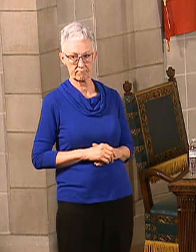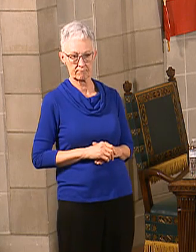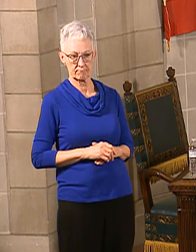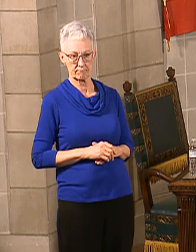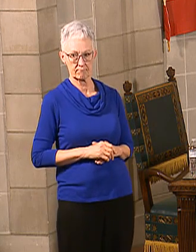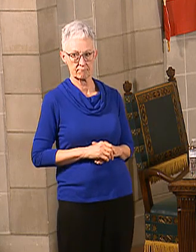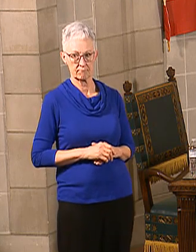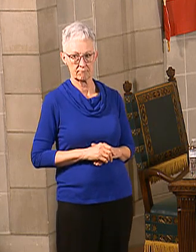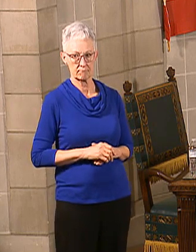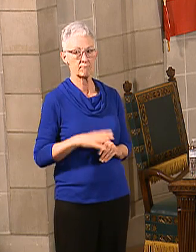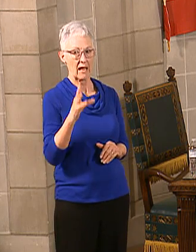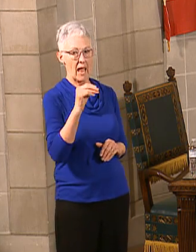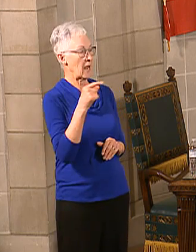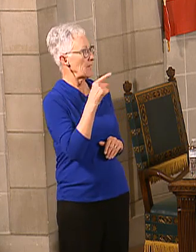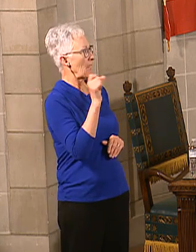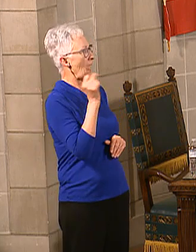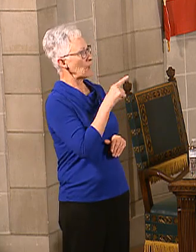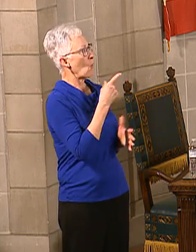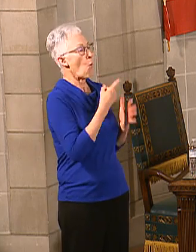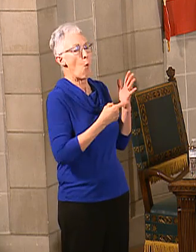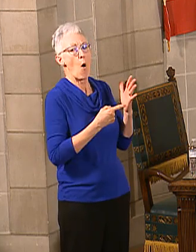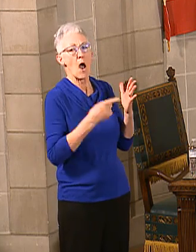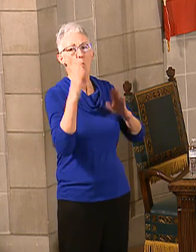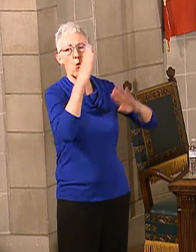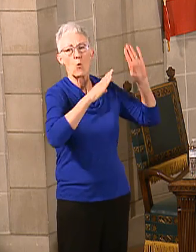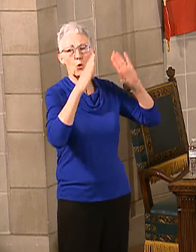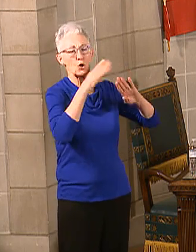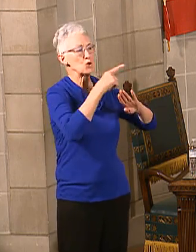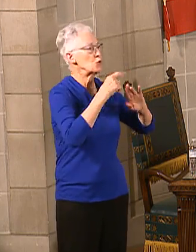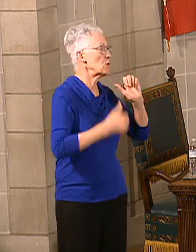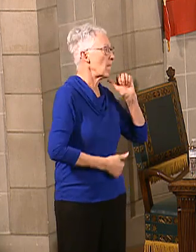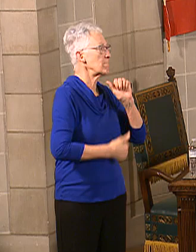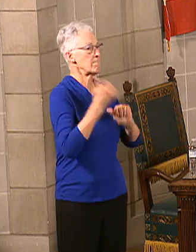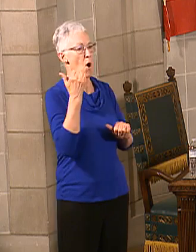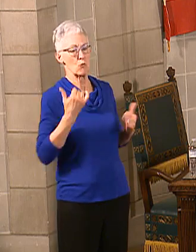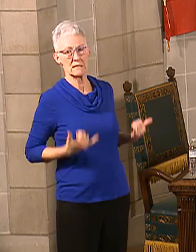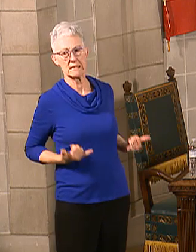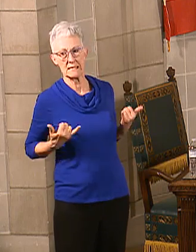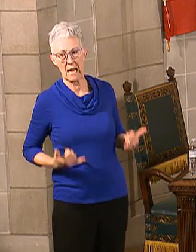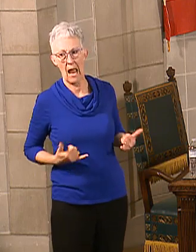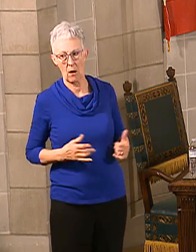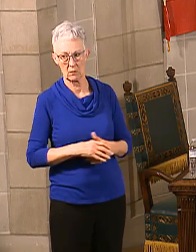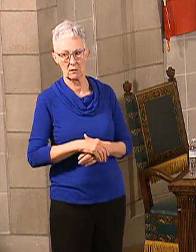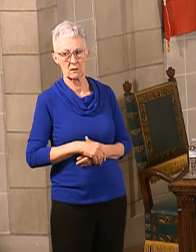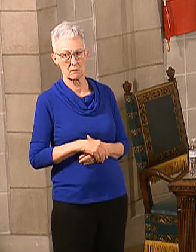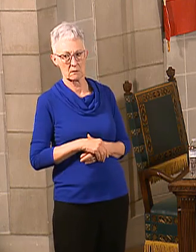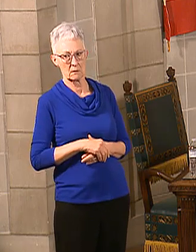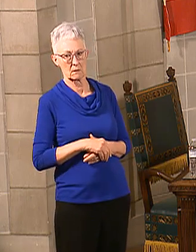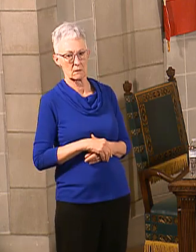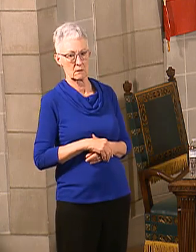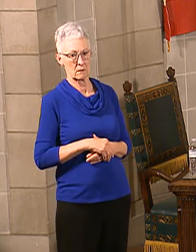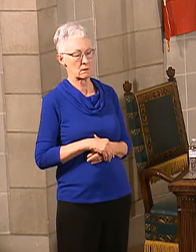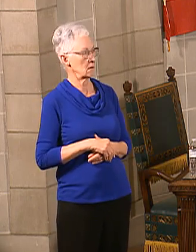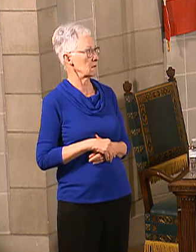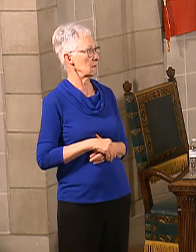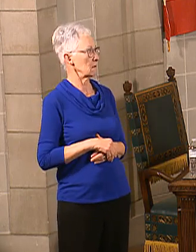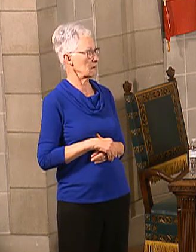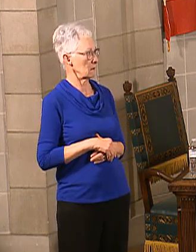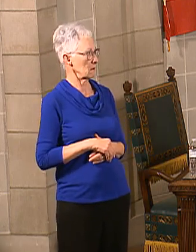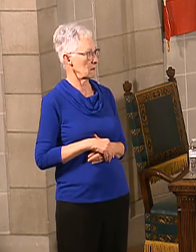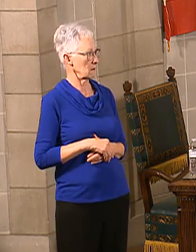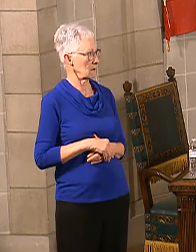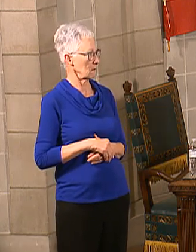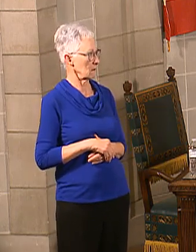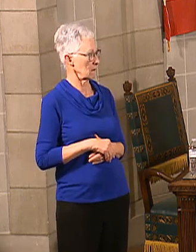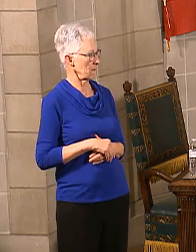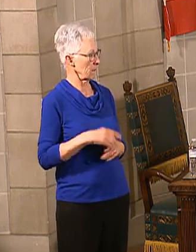what worries you most right now. So Don Walton's audio cut out, so we're gonna repeat the question again, or repeat the answer again. What worries me most right now? Oh,